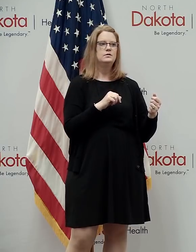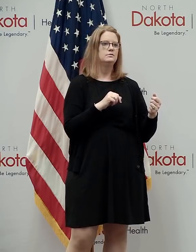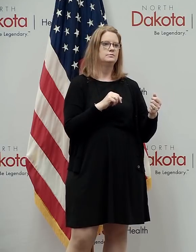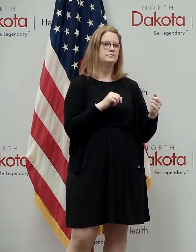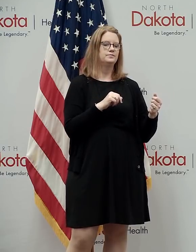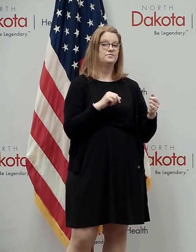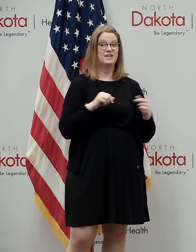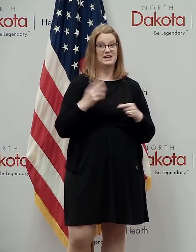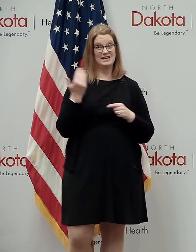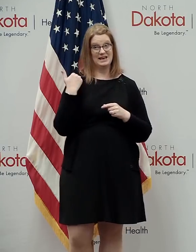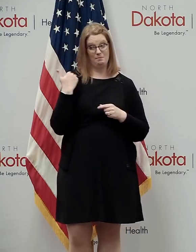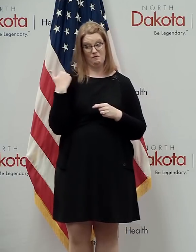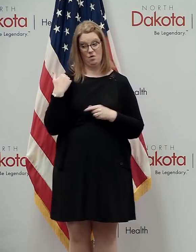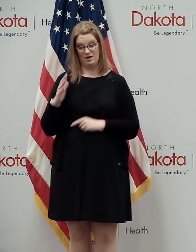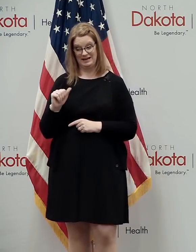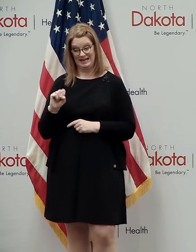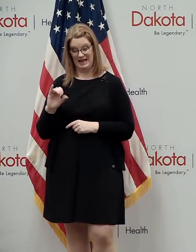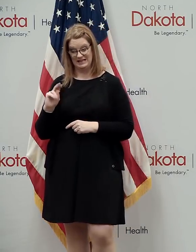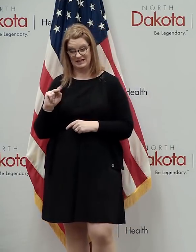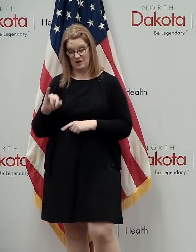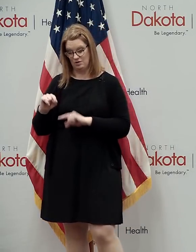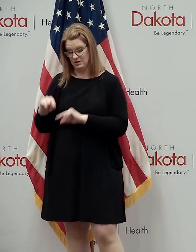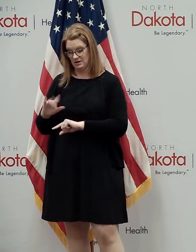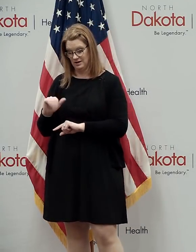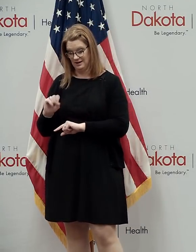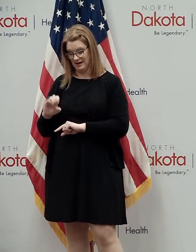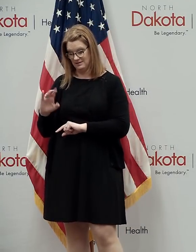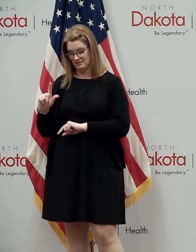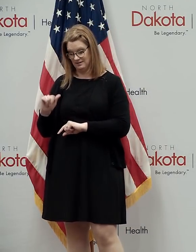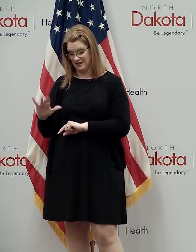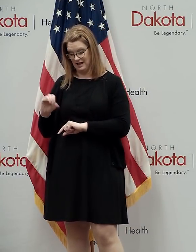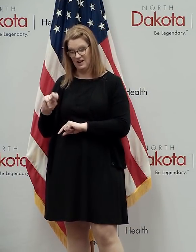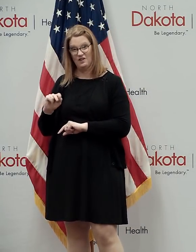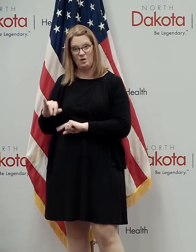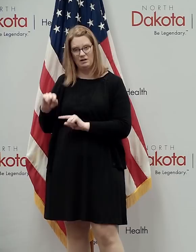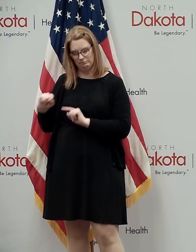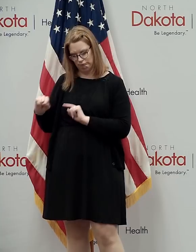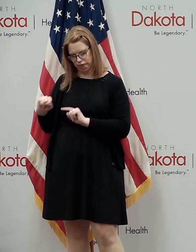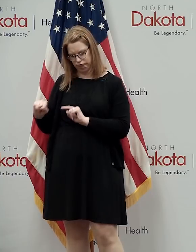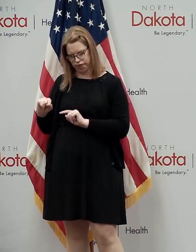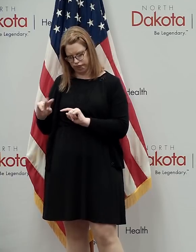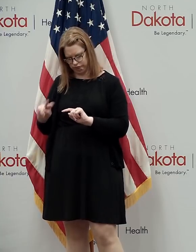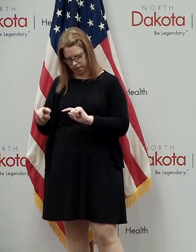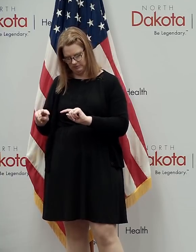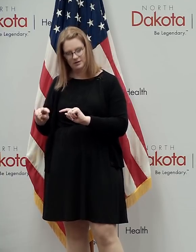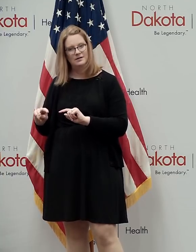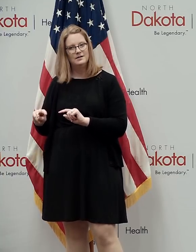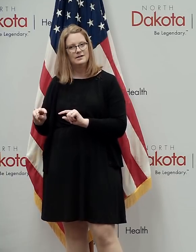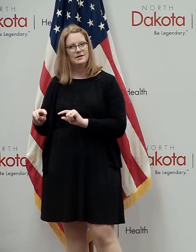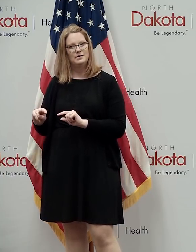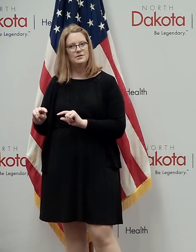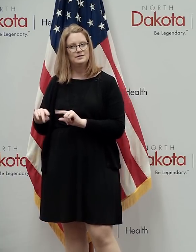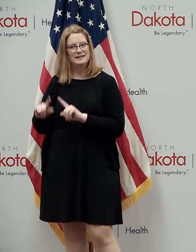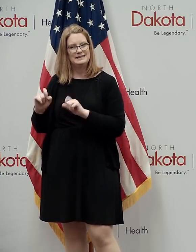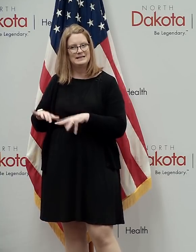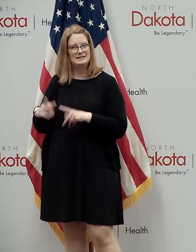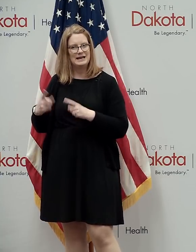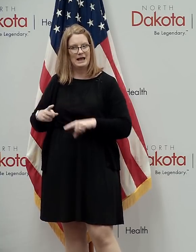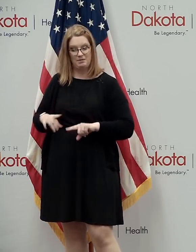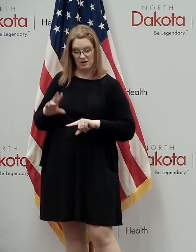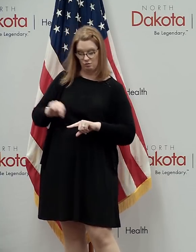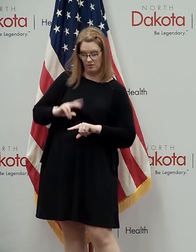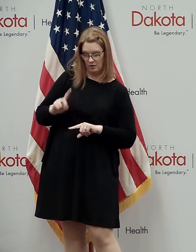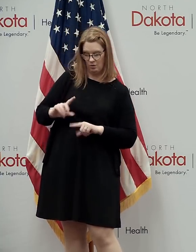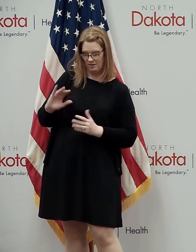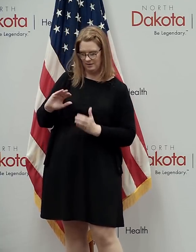course, in Cass County was Clay County, because we had a differential in terms of the amount of testing happening on the North